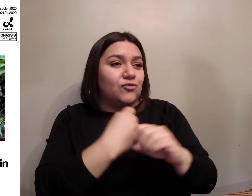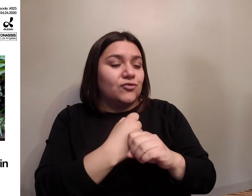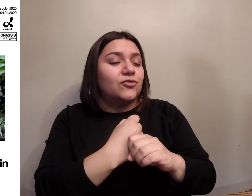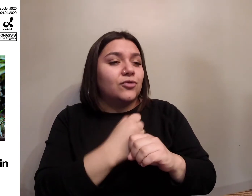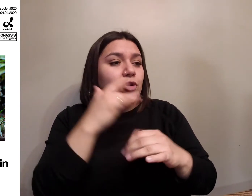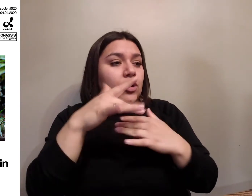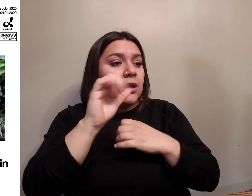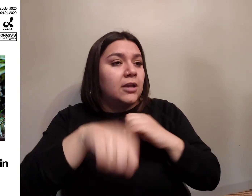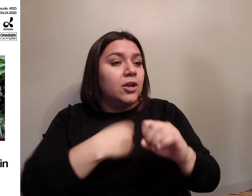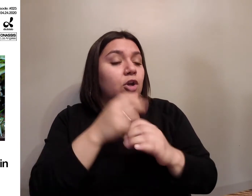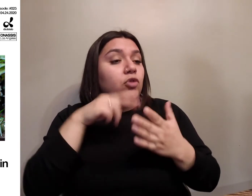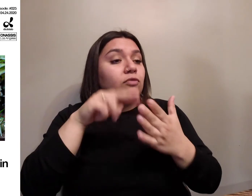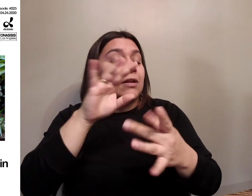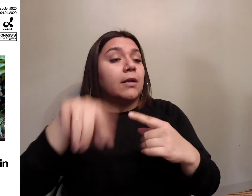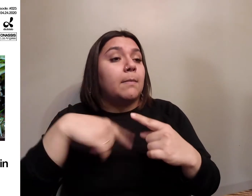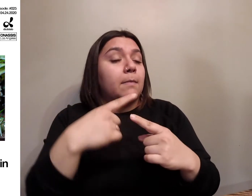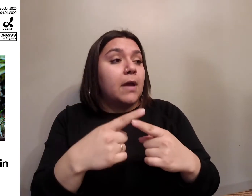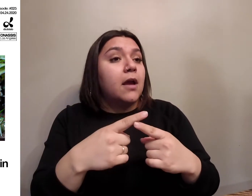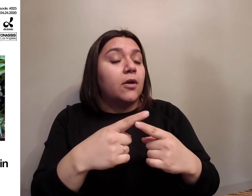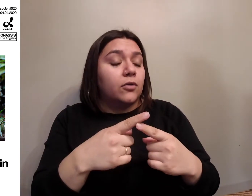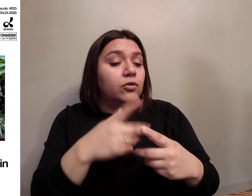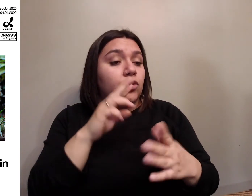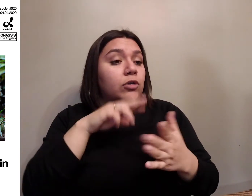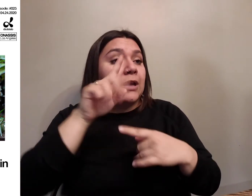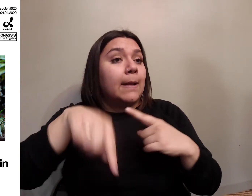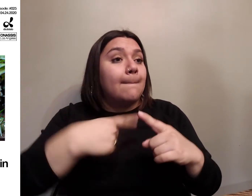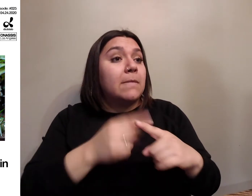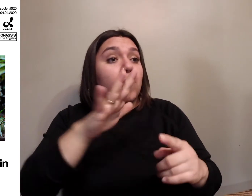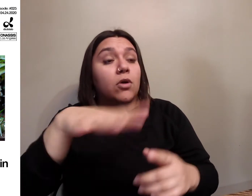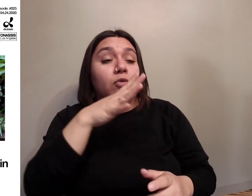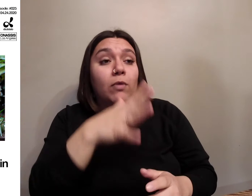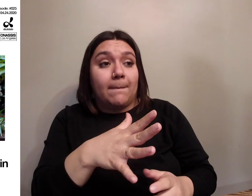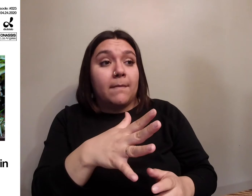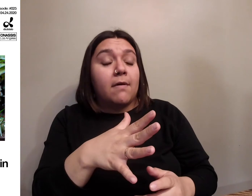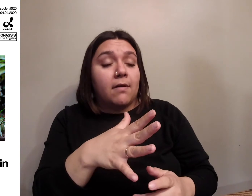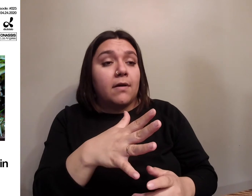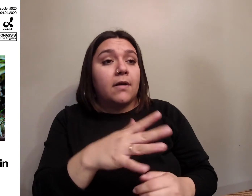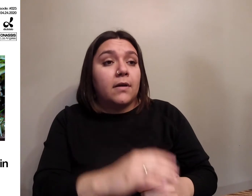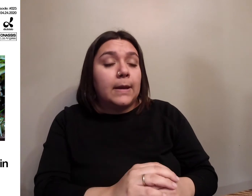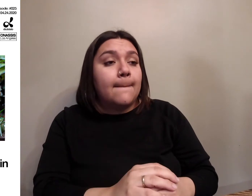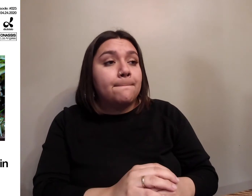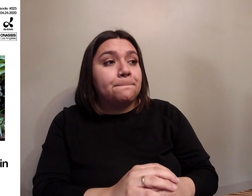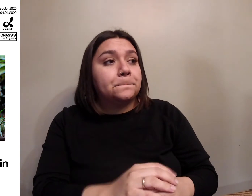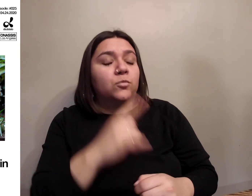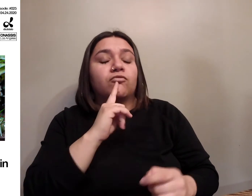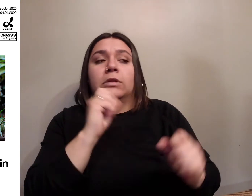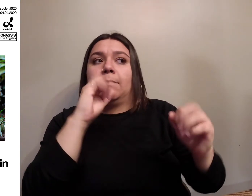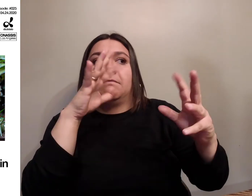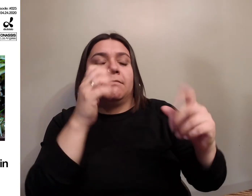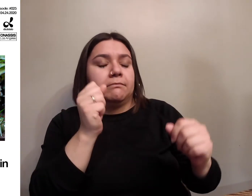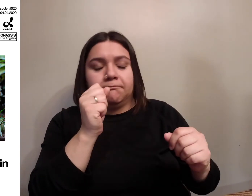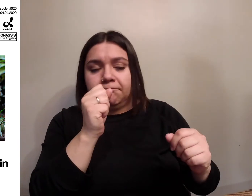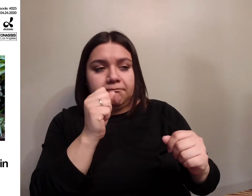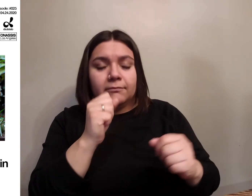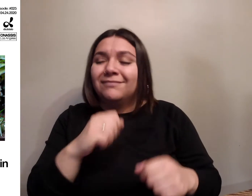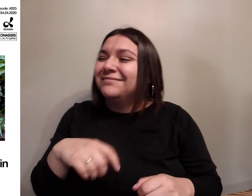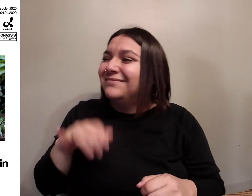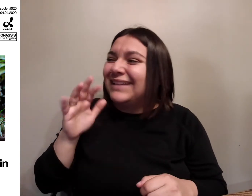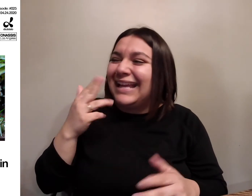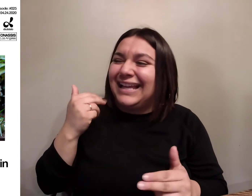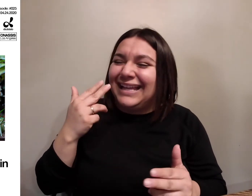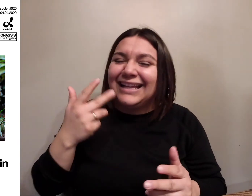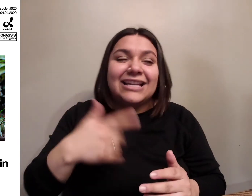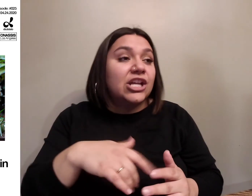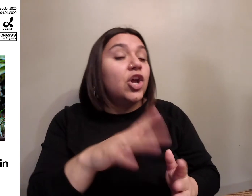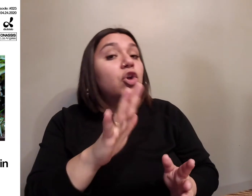coffee grounds instead. My grandmother's house was filled with superstitions, magic and chaos. The stories she would tell